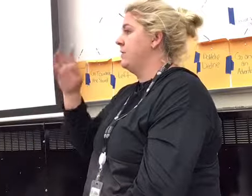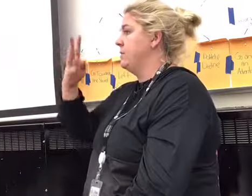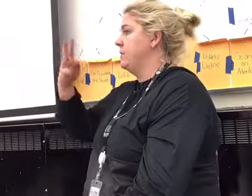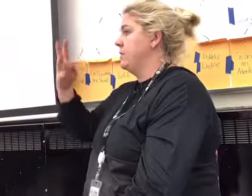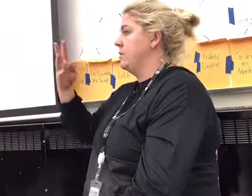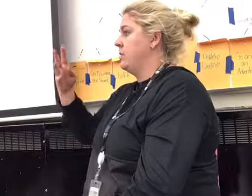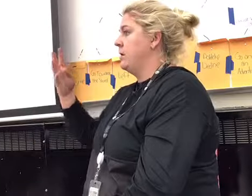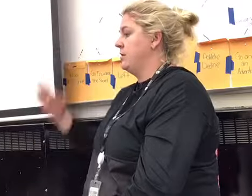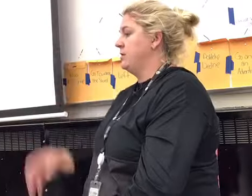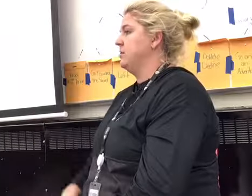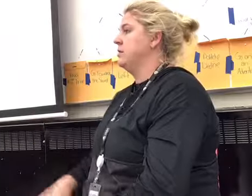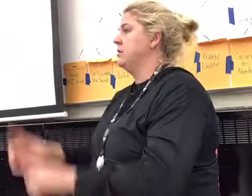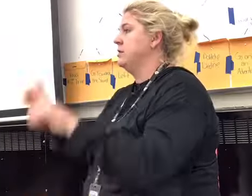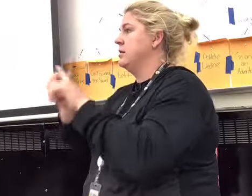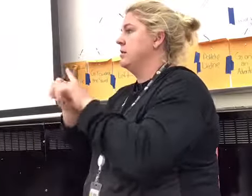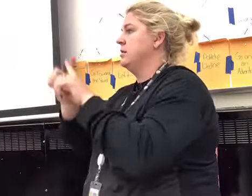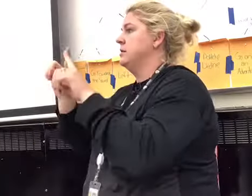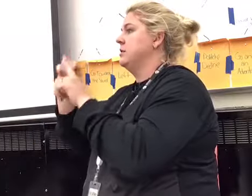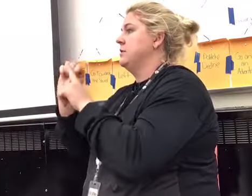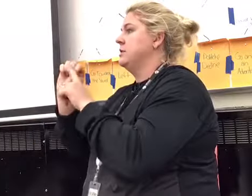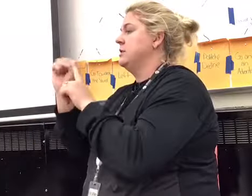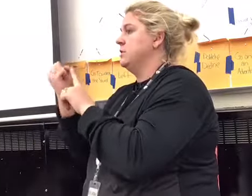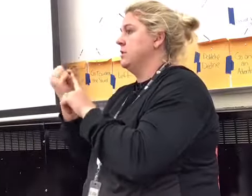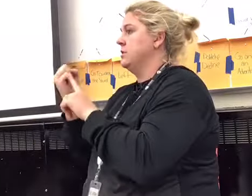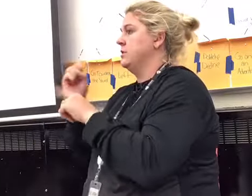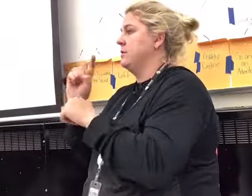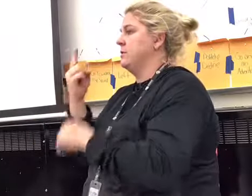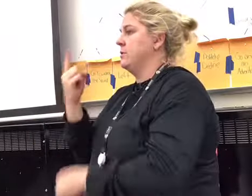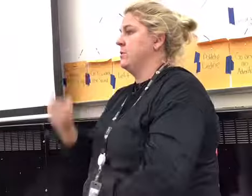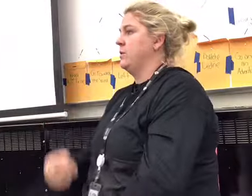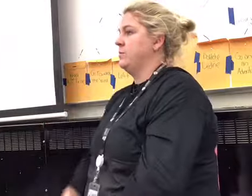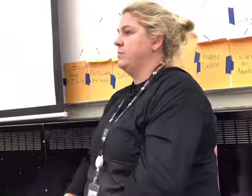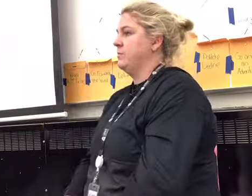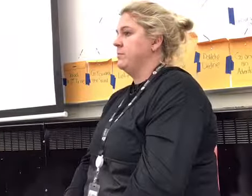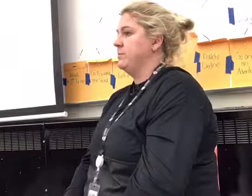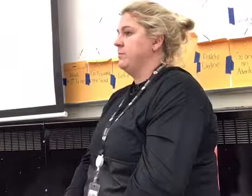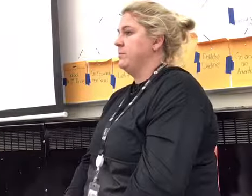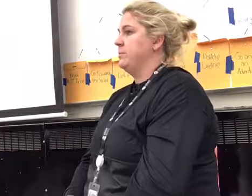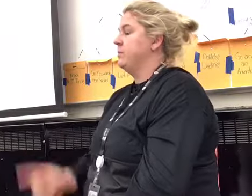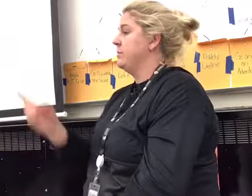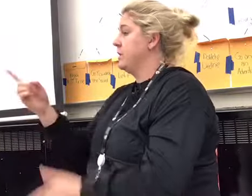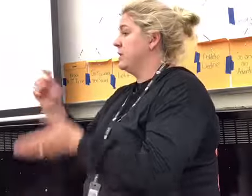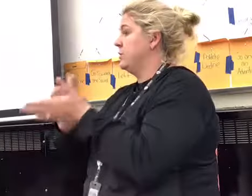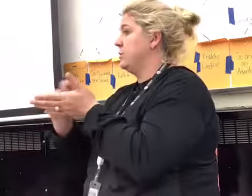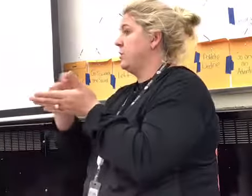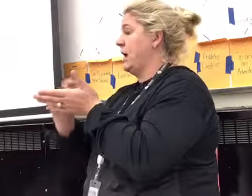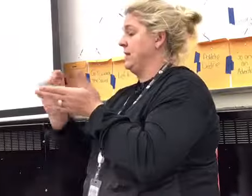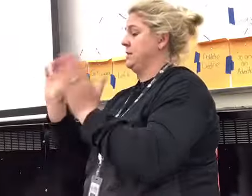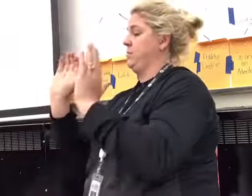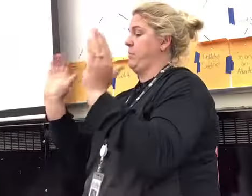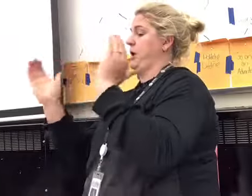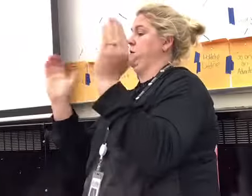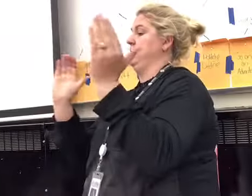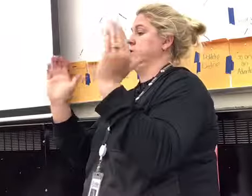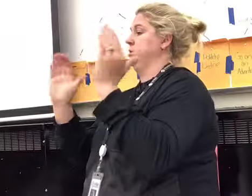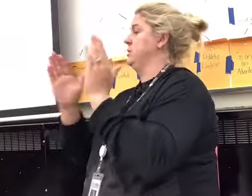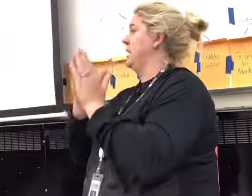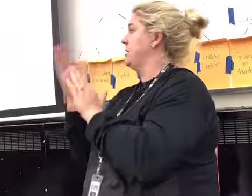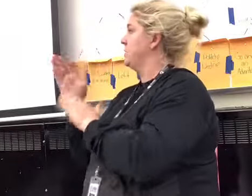a different situation than the first one that we talked about before. If you will write comparison next to this,